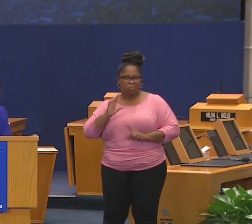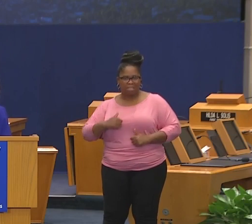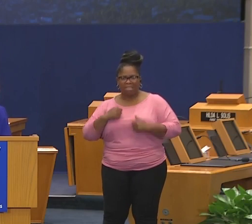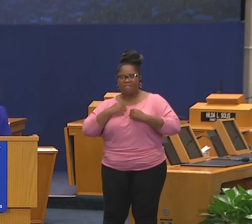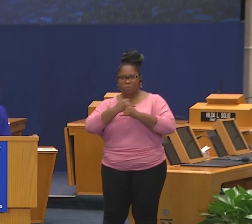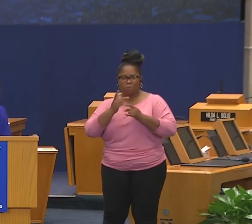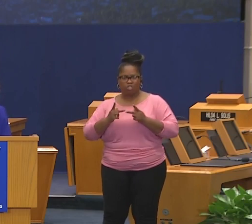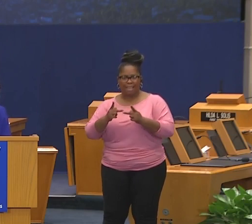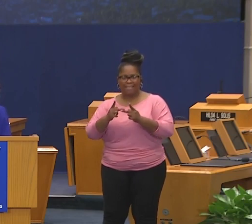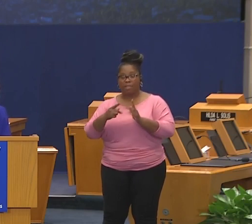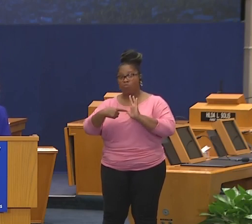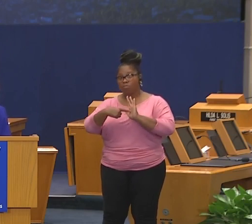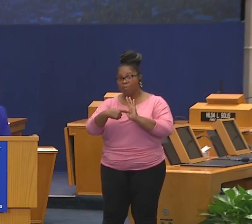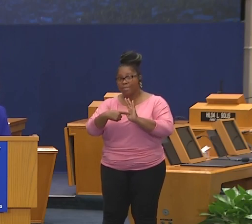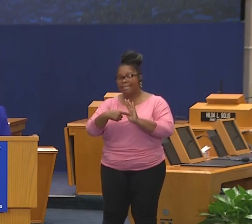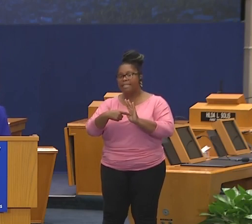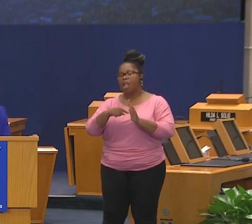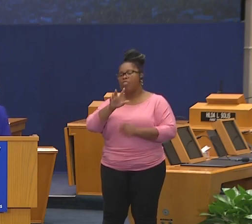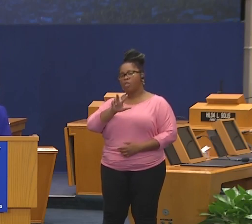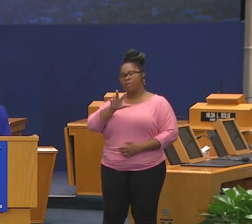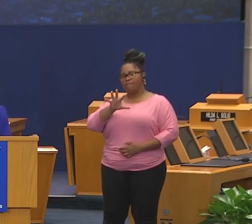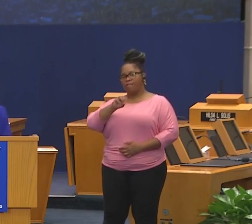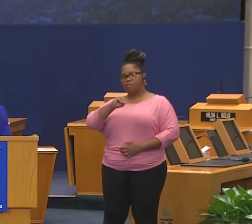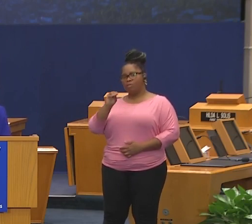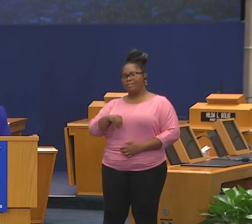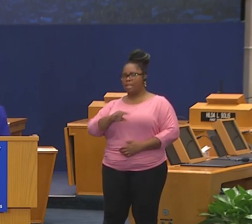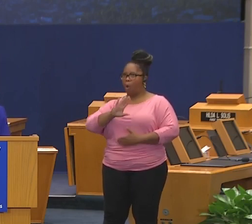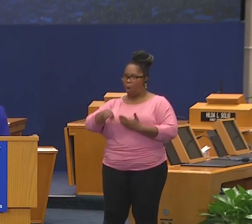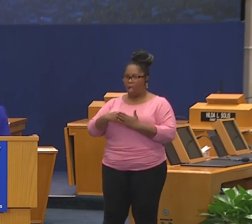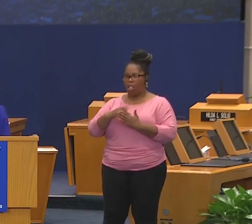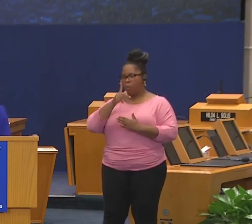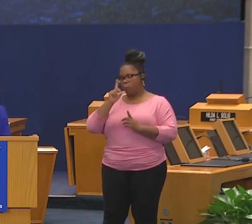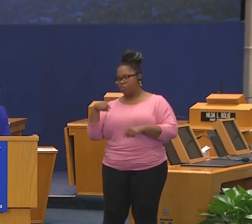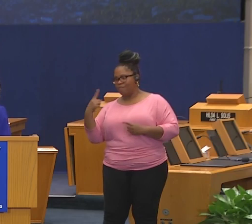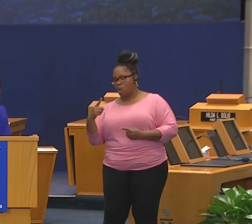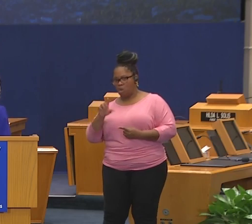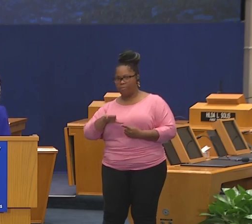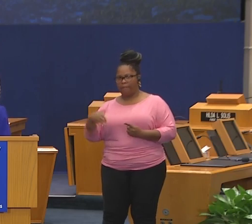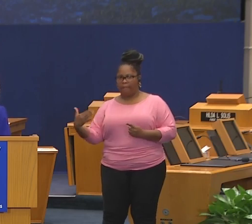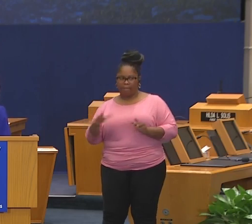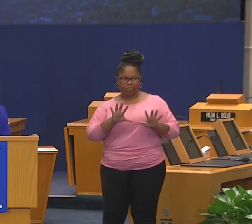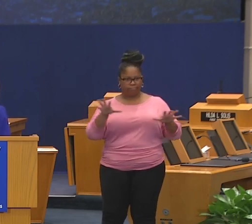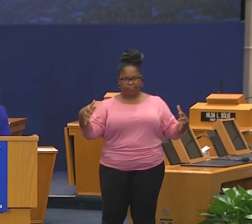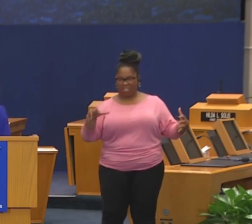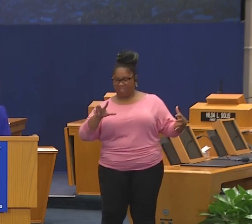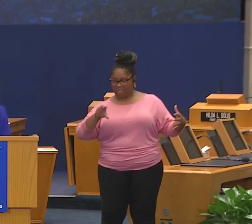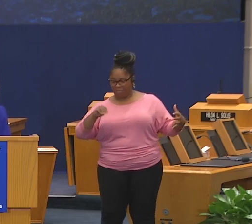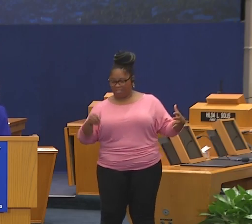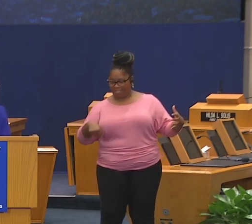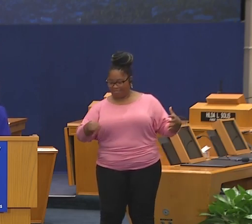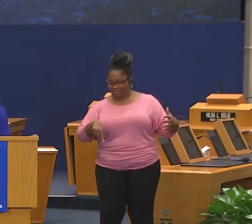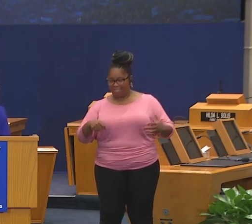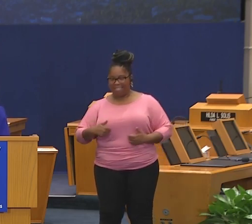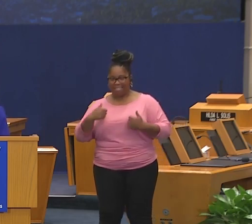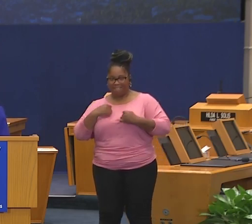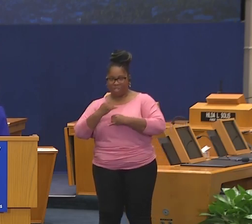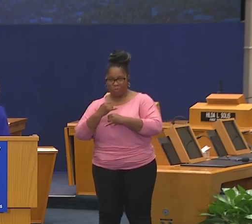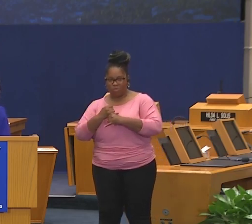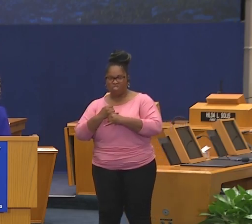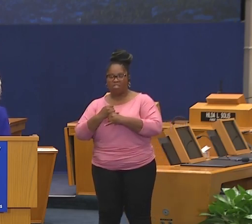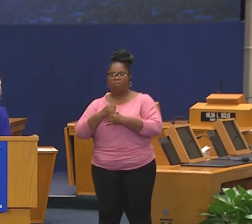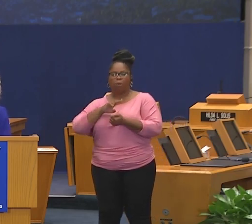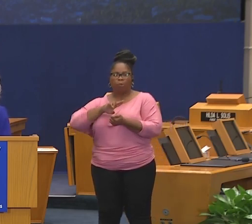this represents now 35% of all of our deaths. Most of the people were residing in skilled nursing homes,